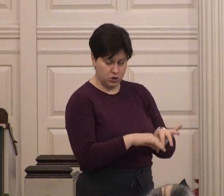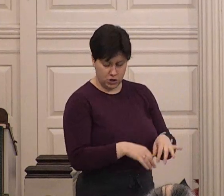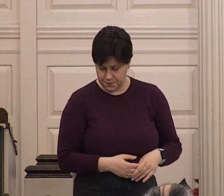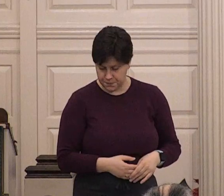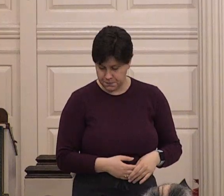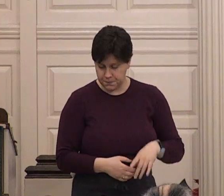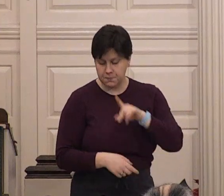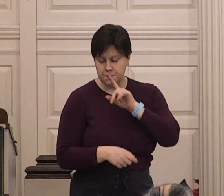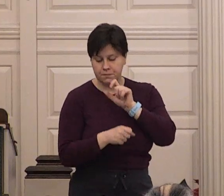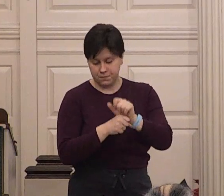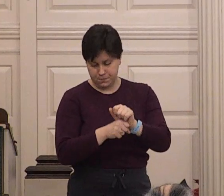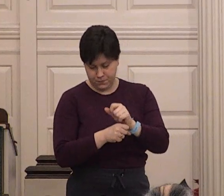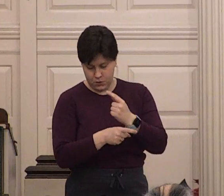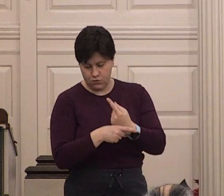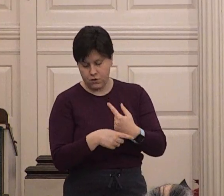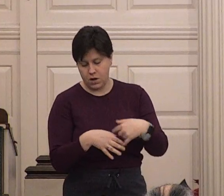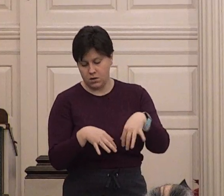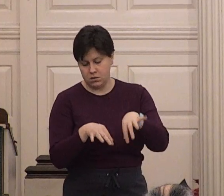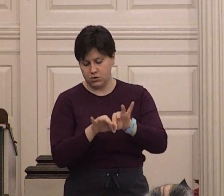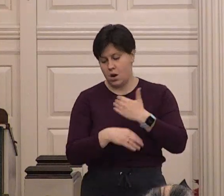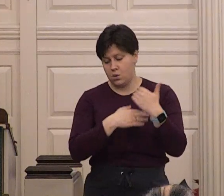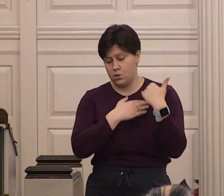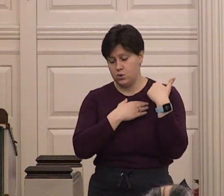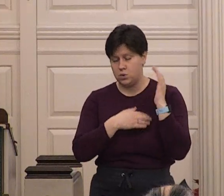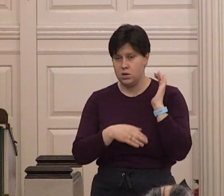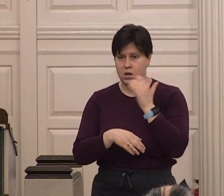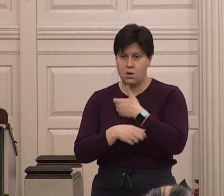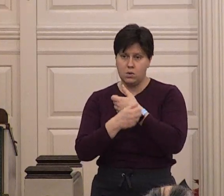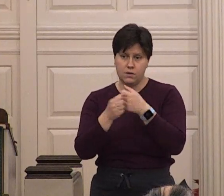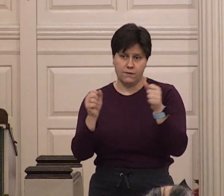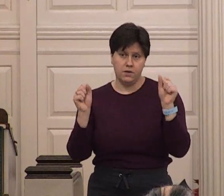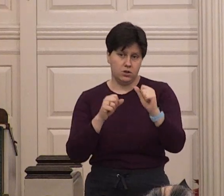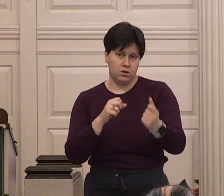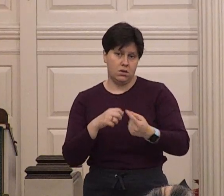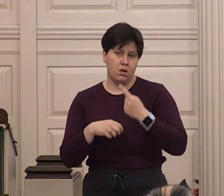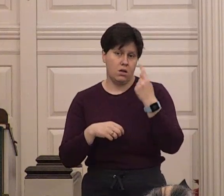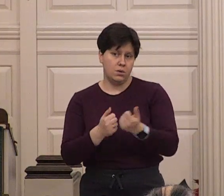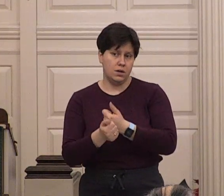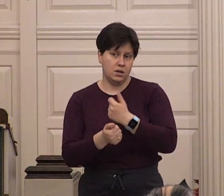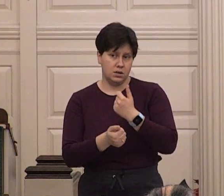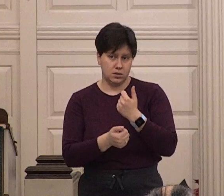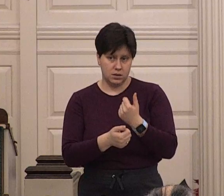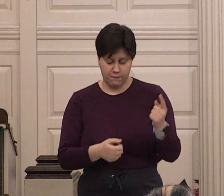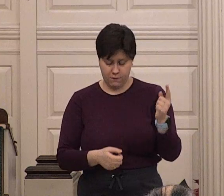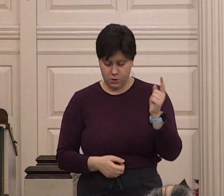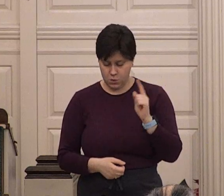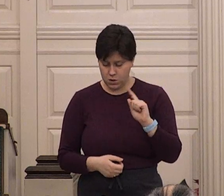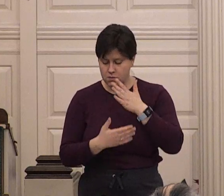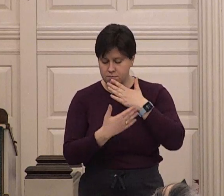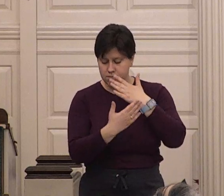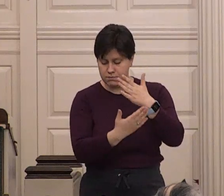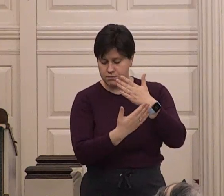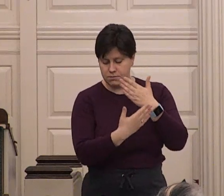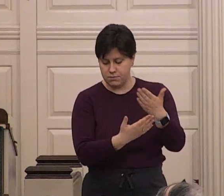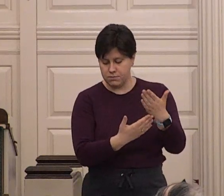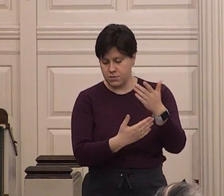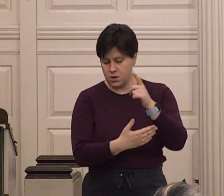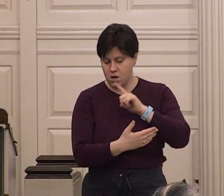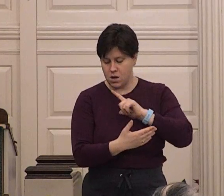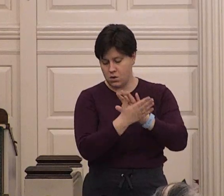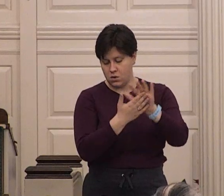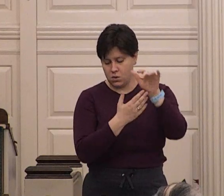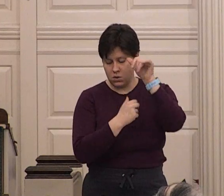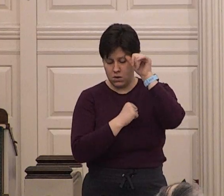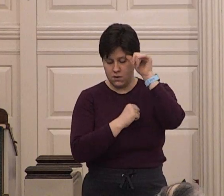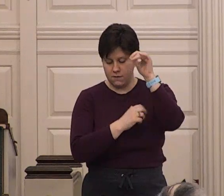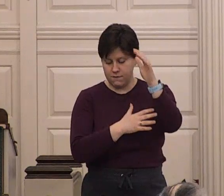It is truly right and just, our duty and our salvation, always and everywhere to give you thanks, Lord,